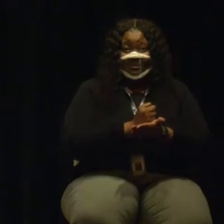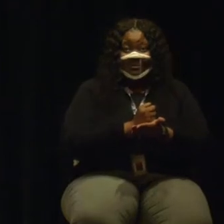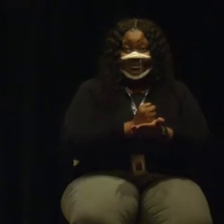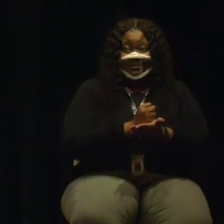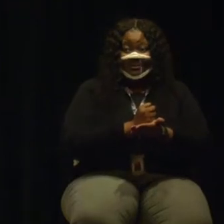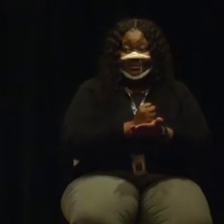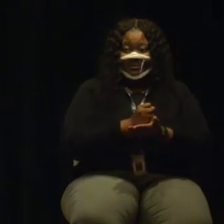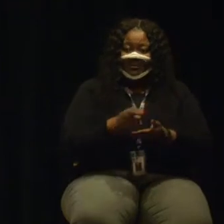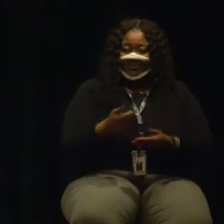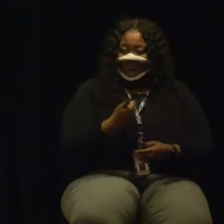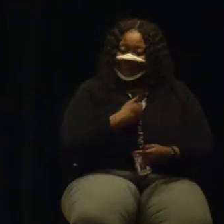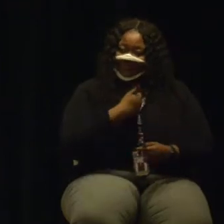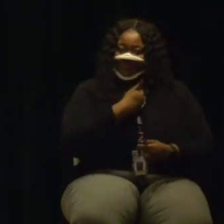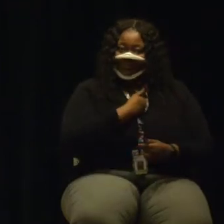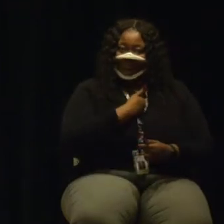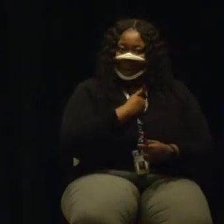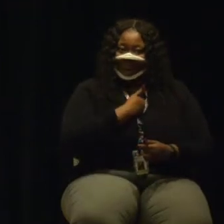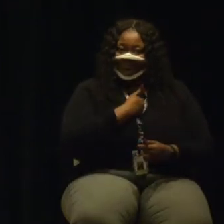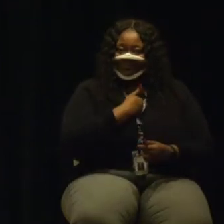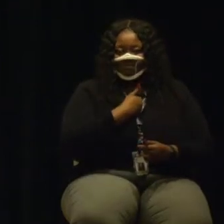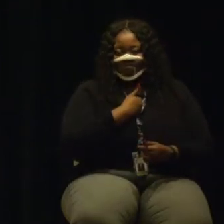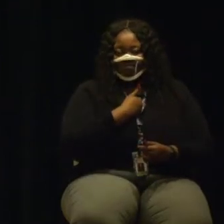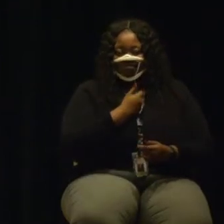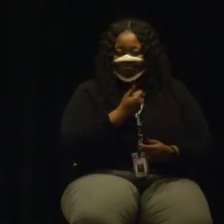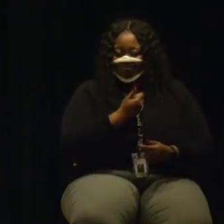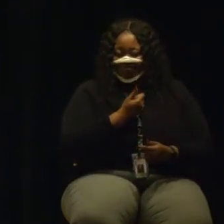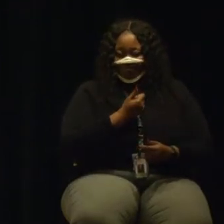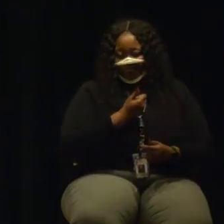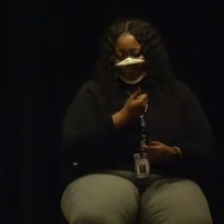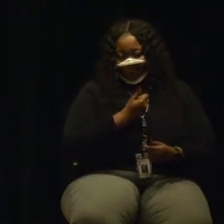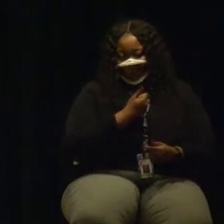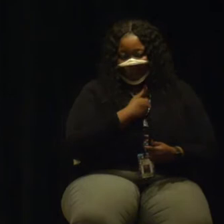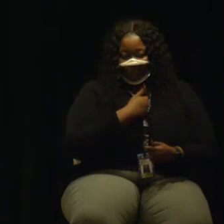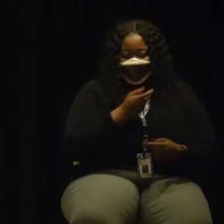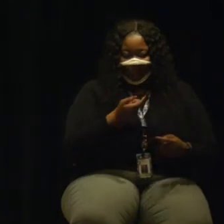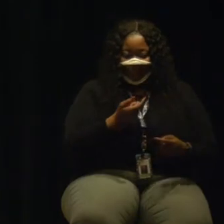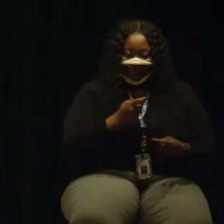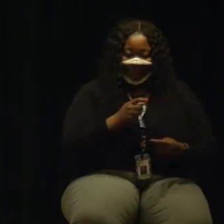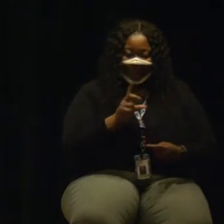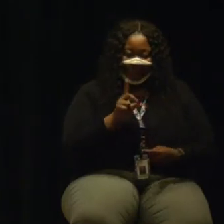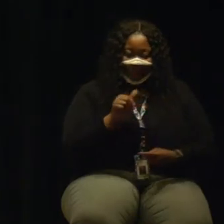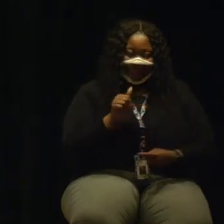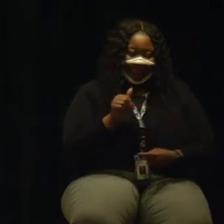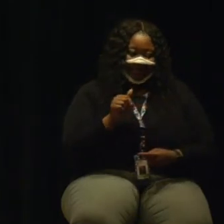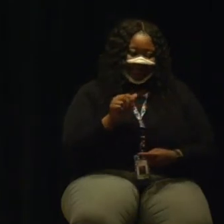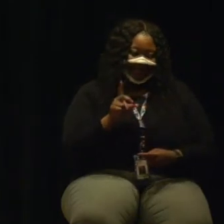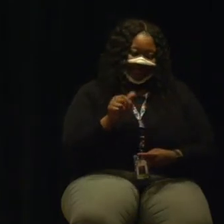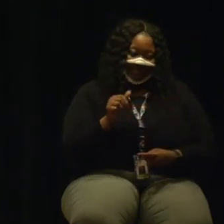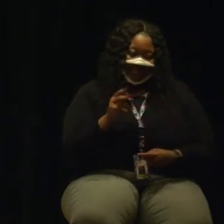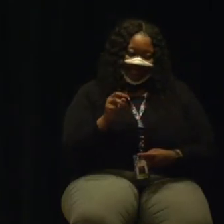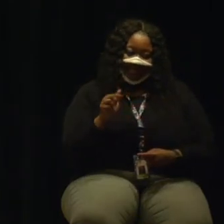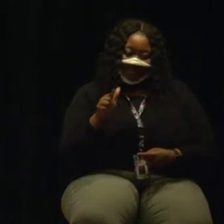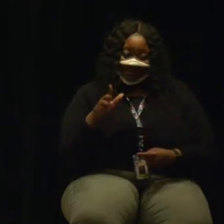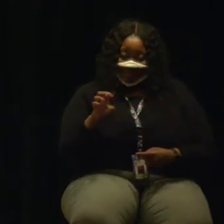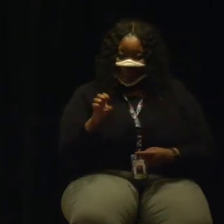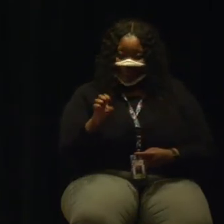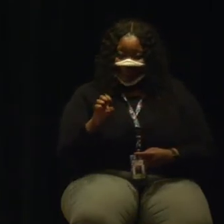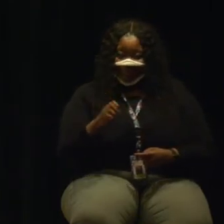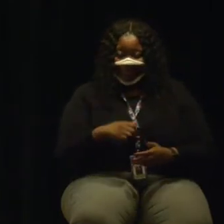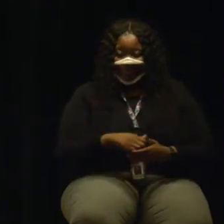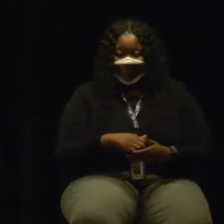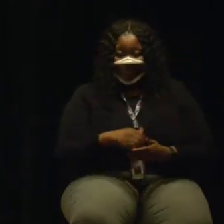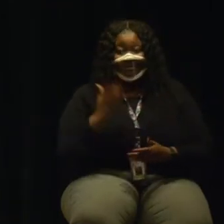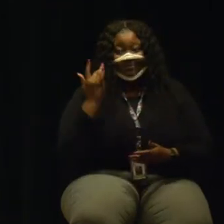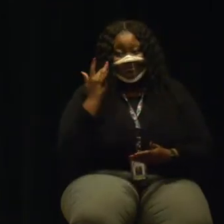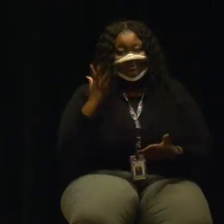bothering anybody. He was just taking the knee, you absolutely know? So I believe that's where the money came in afterwards, of him taking a silent, you